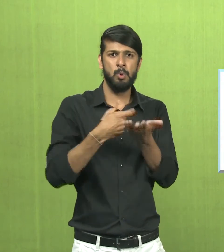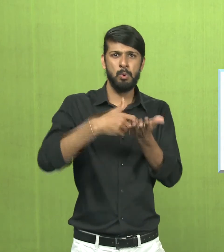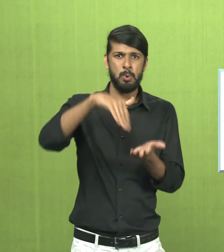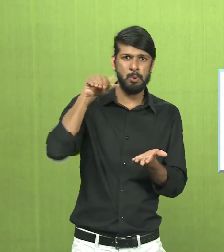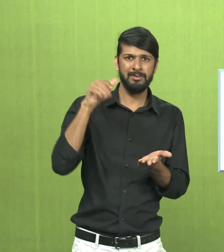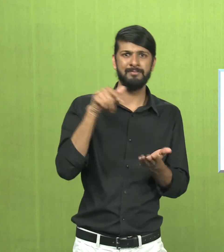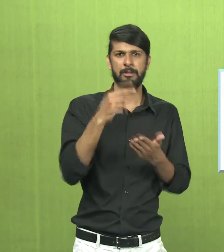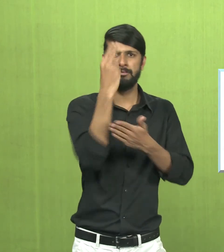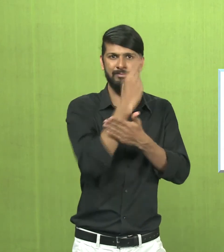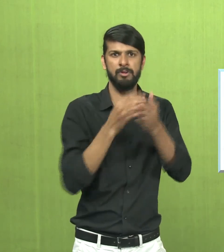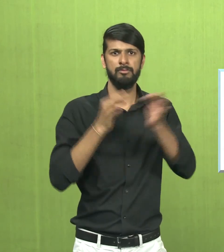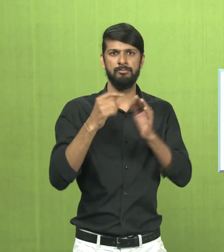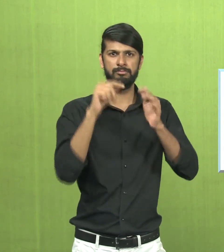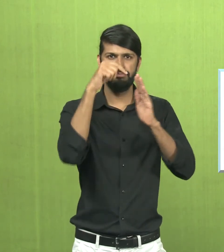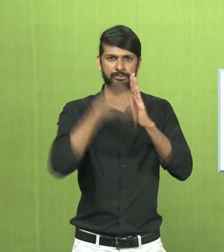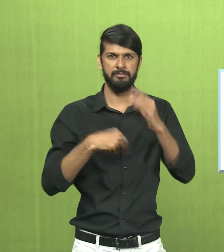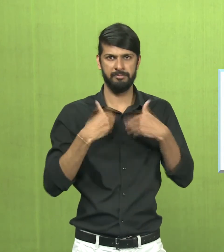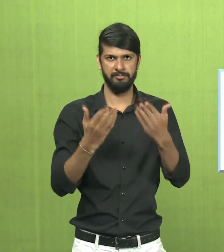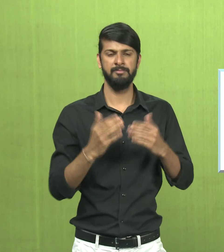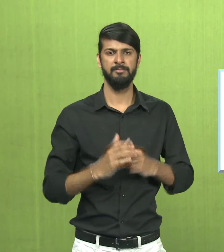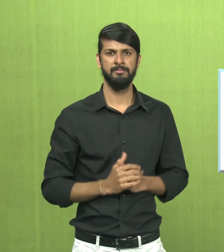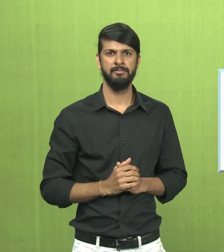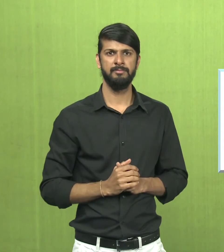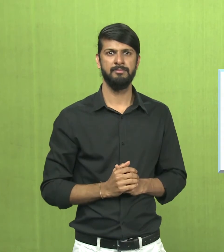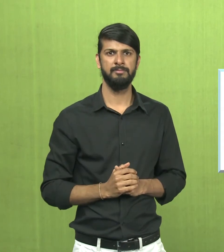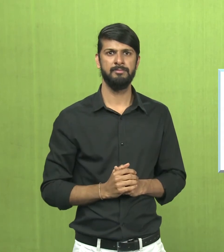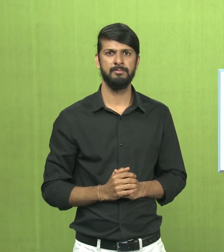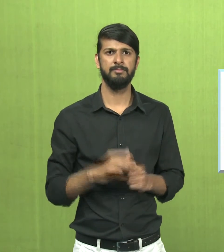Now, we learn about the background of the Rajasthani painting.